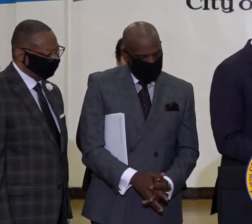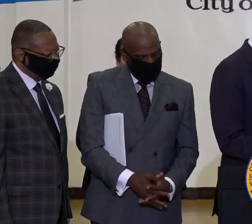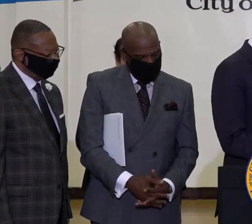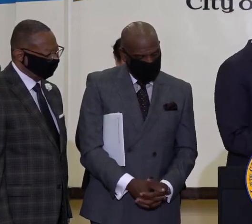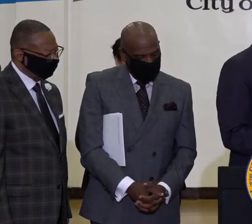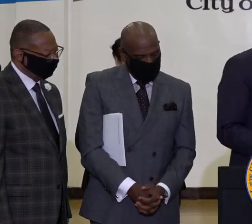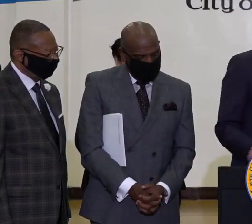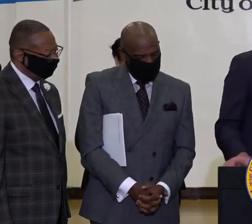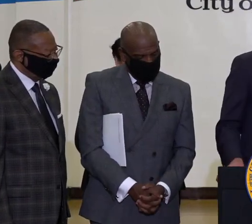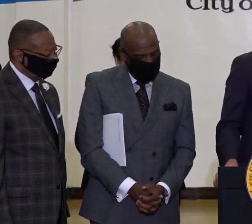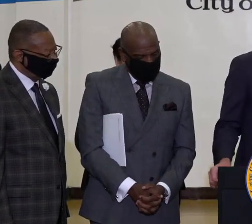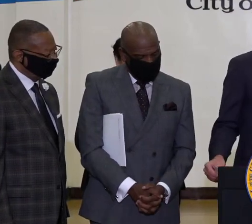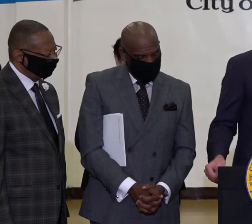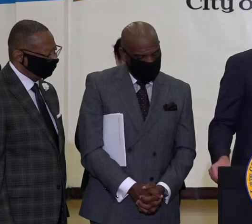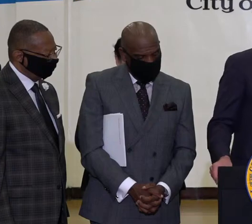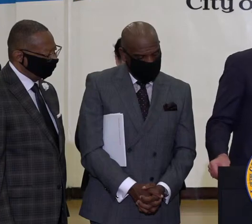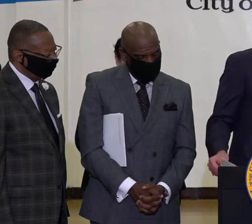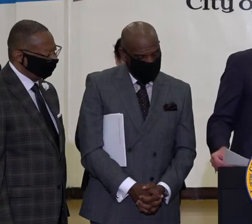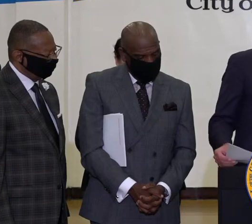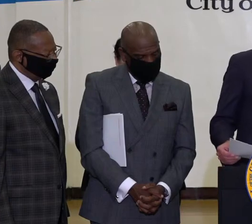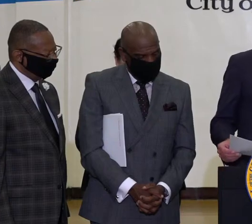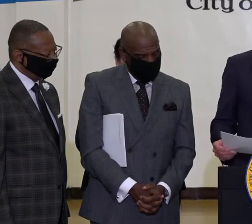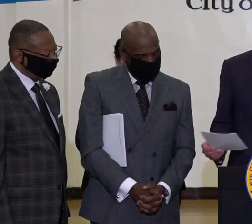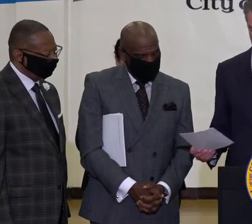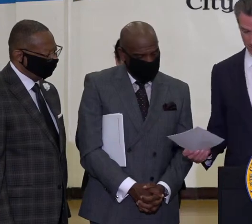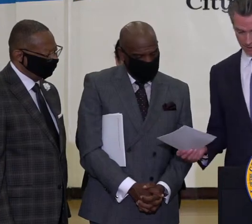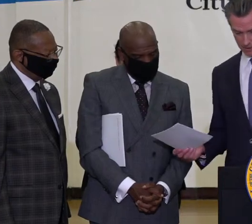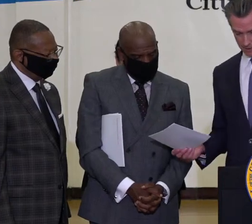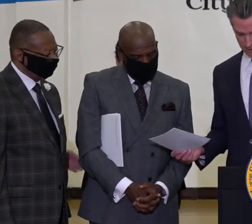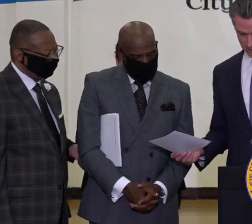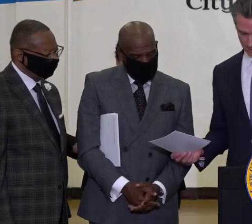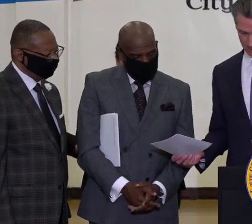All right, where are you guys in terms of? You got 26.